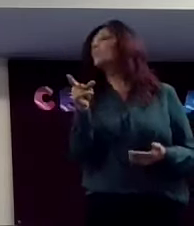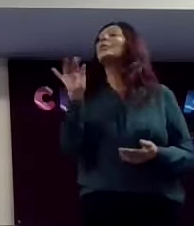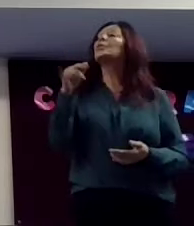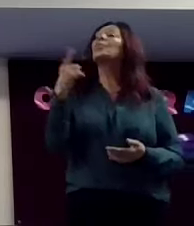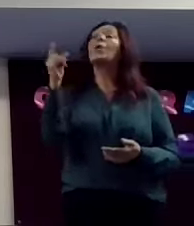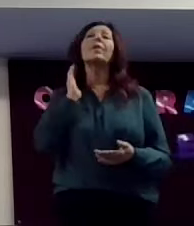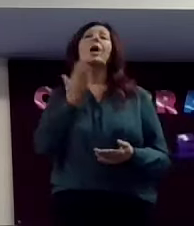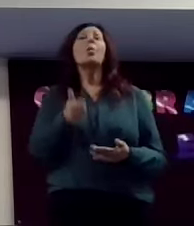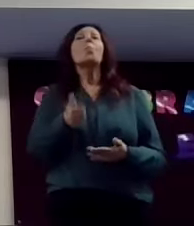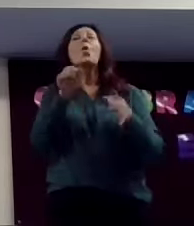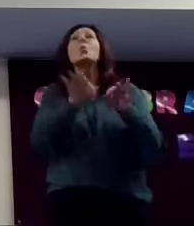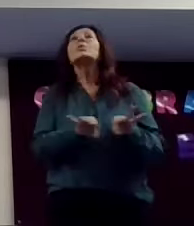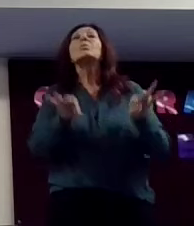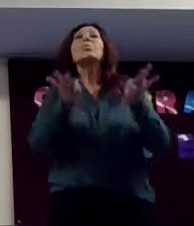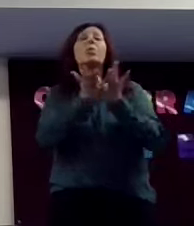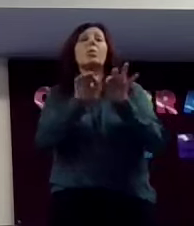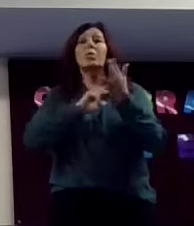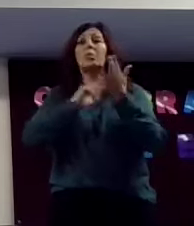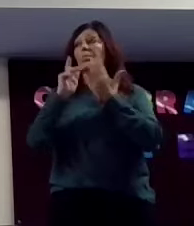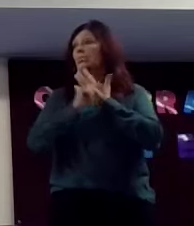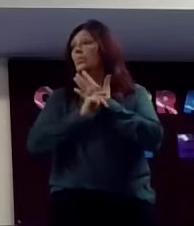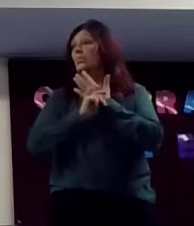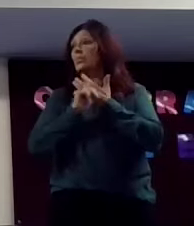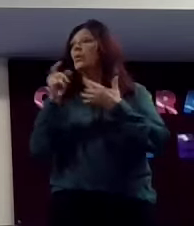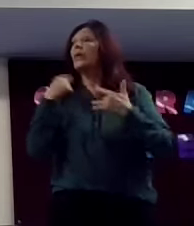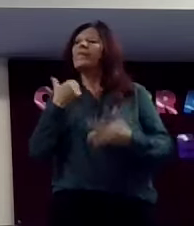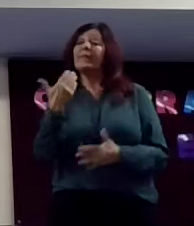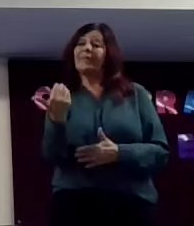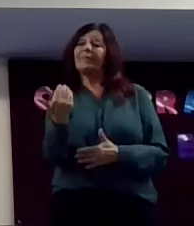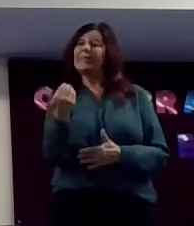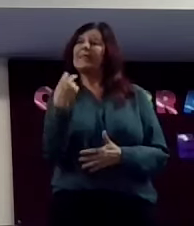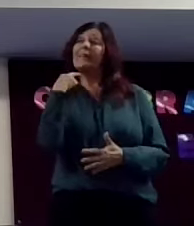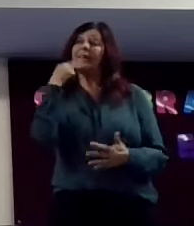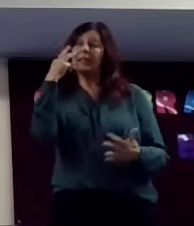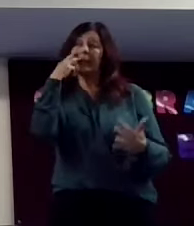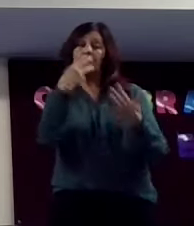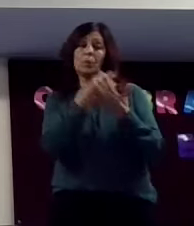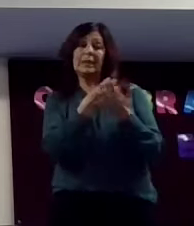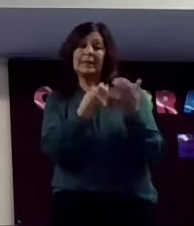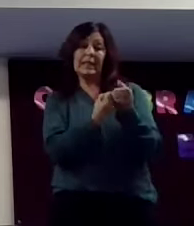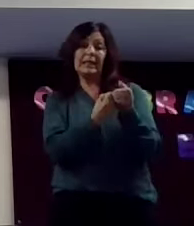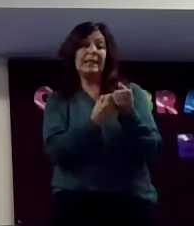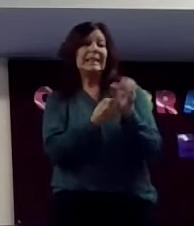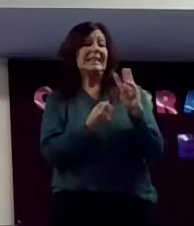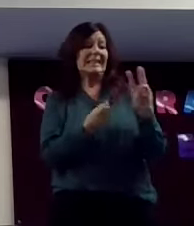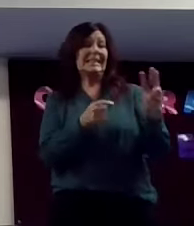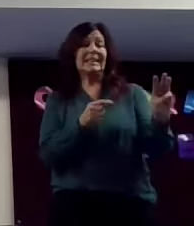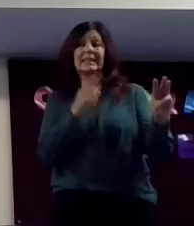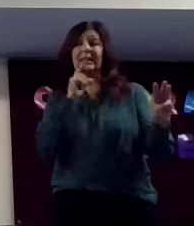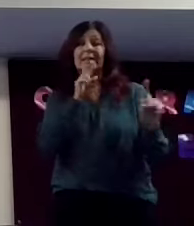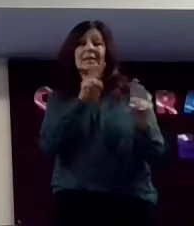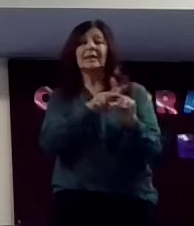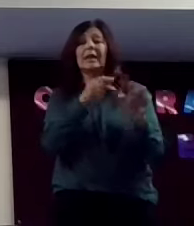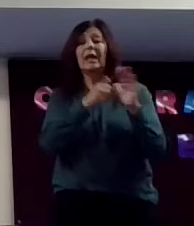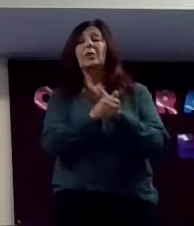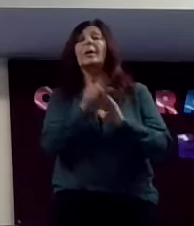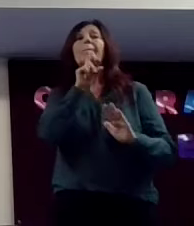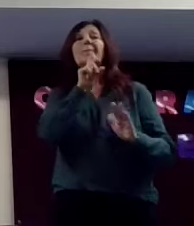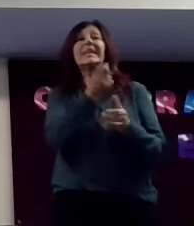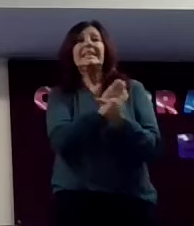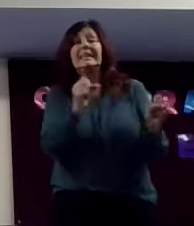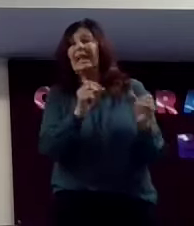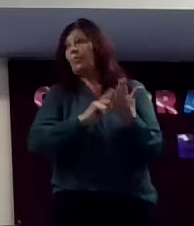one of our most important initiatives. We have, as I mentioned, we have 15 victim witness advocates. 6 of them are specifically designated under a Be Safe